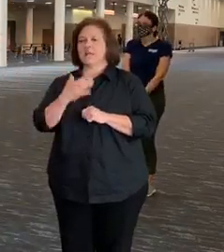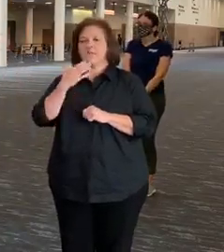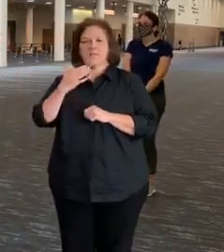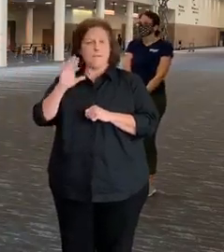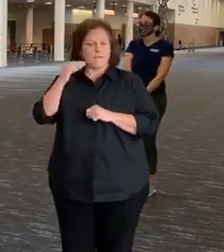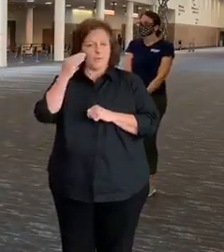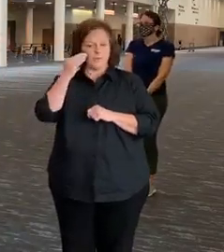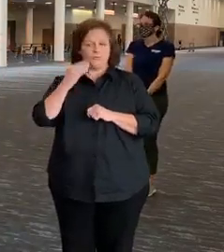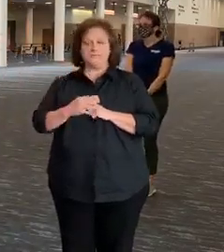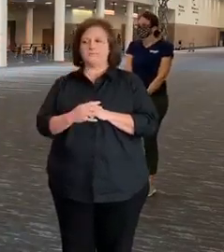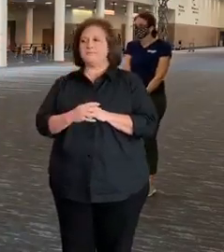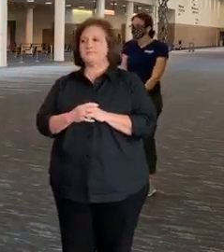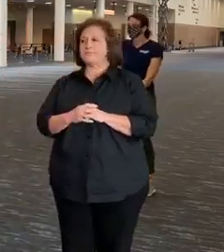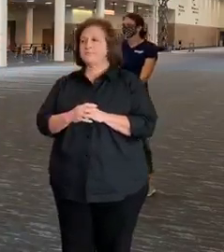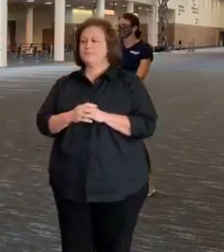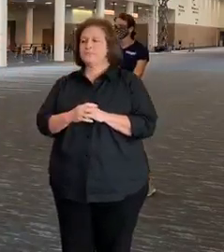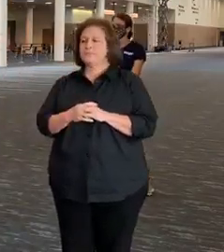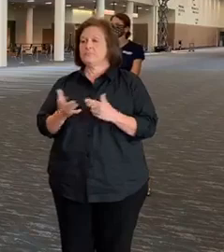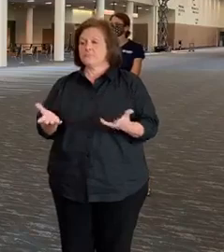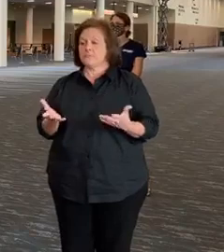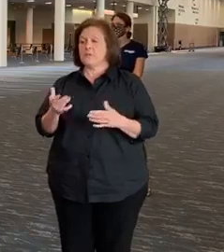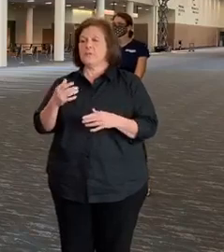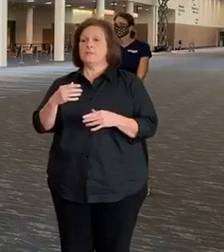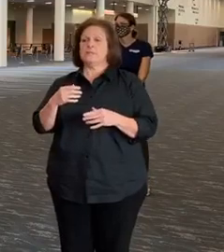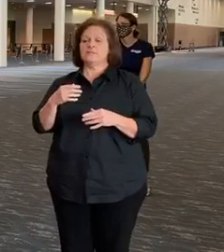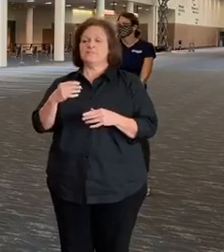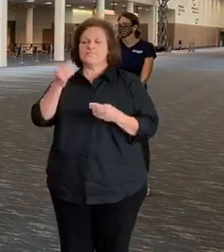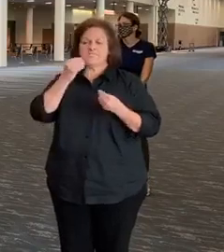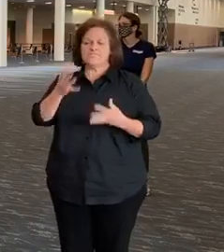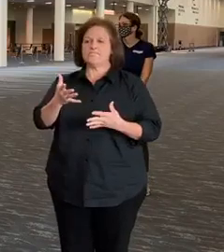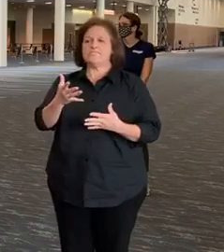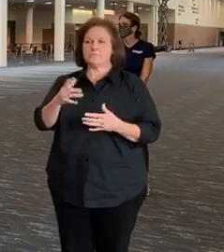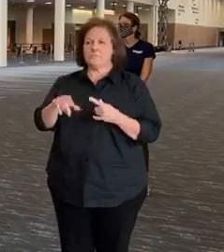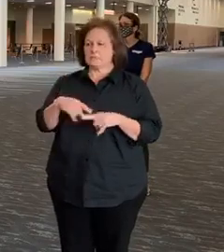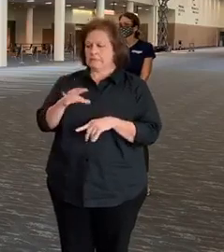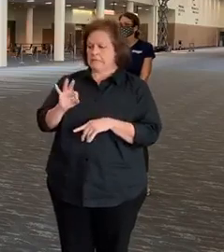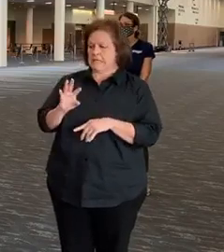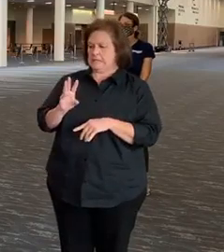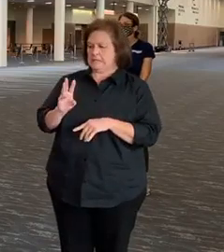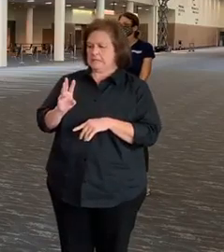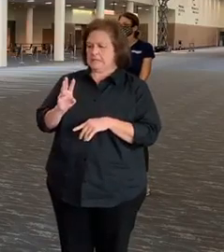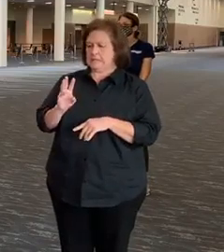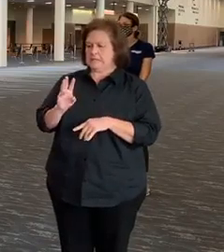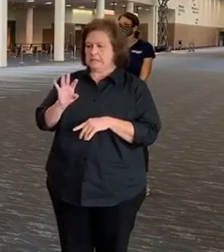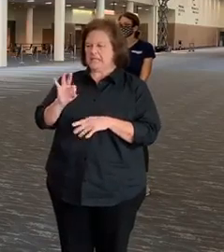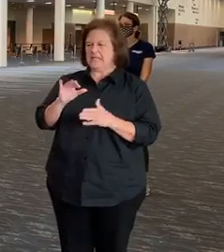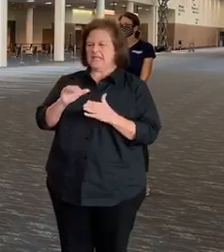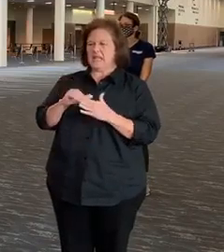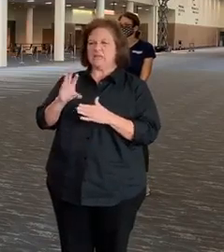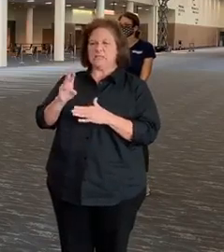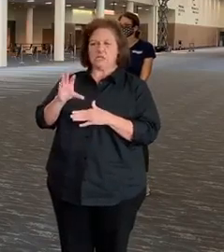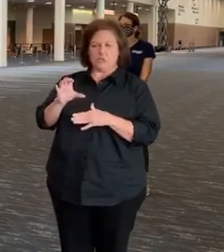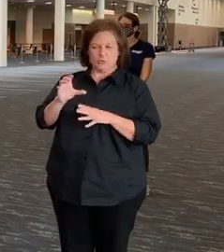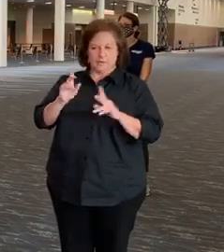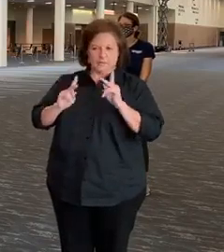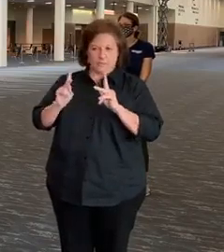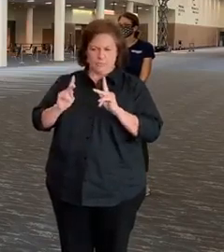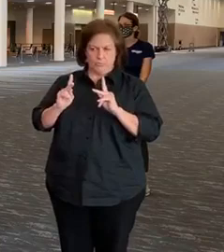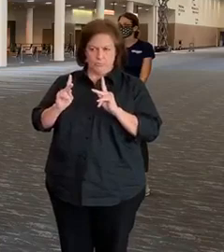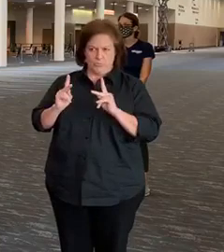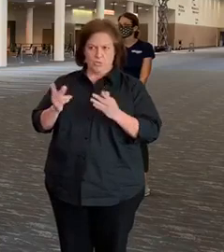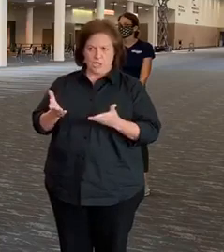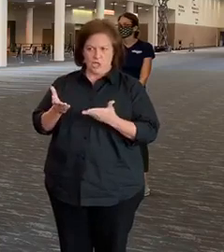Thank you, Madam Mayor. So just as a brief update, we have about 9,601 people in town, a few more